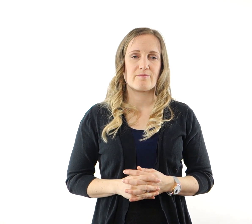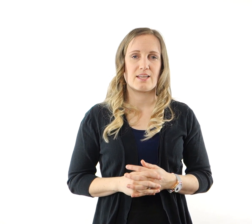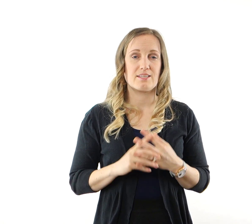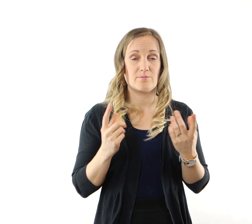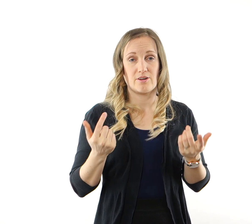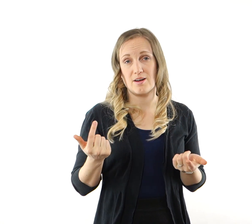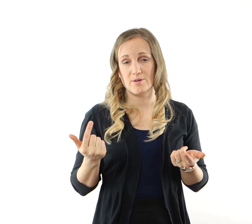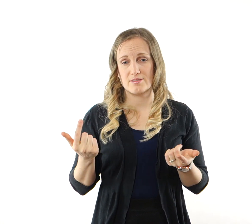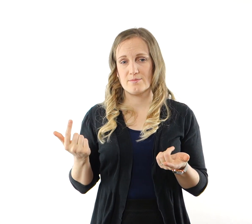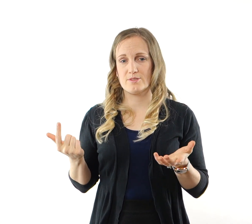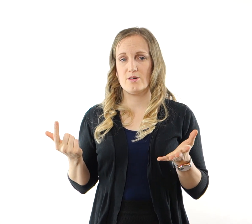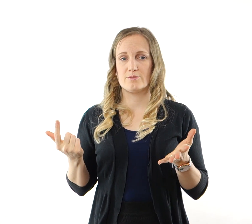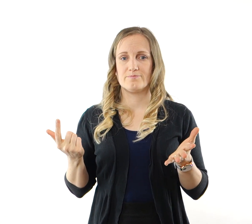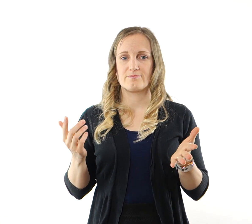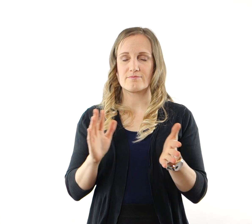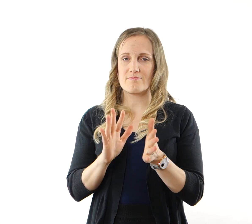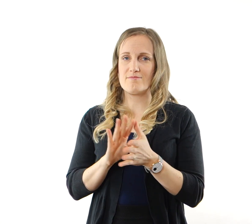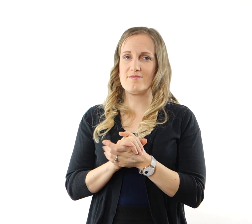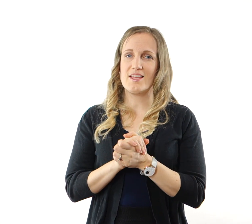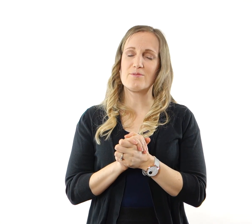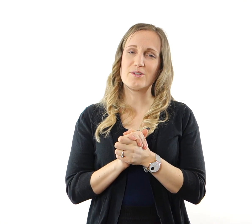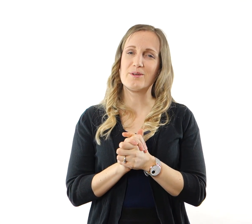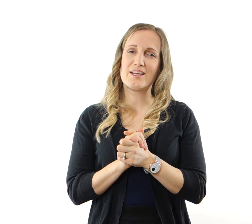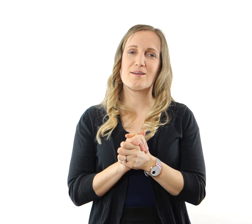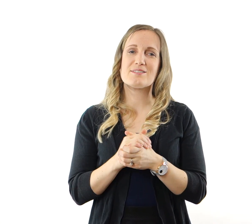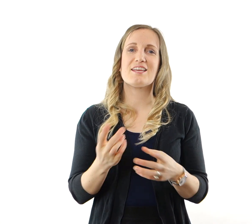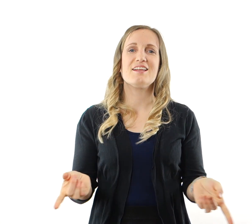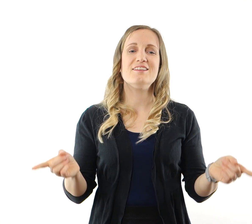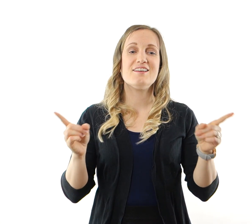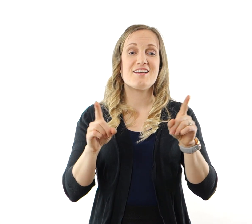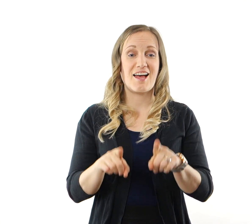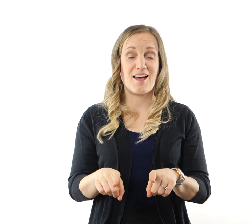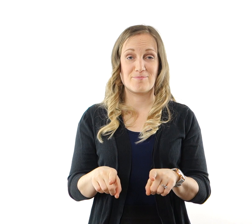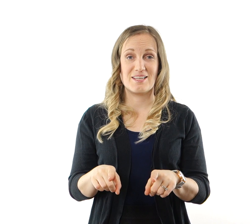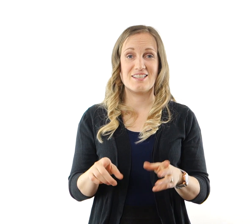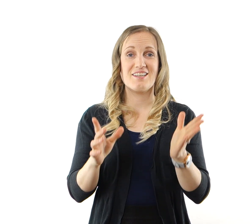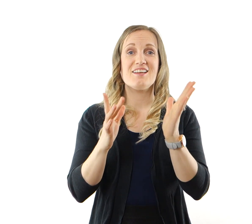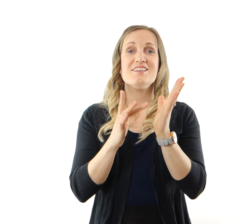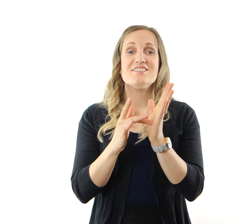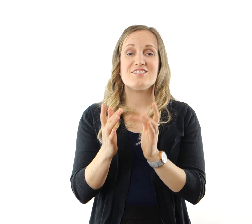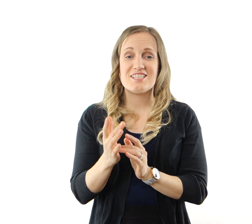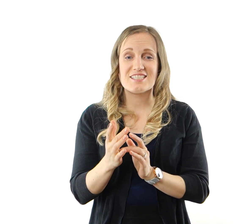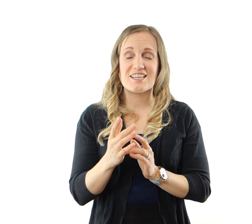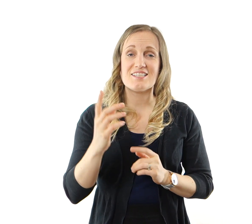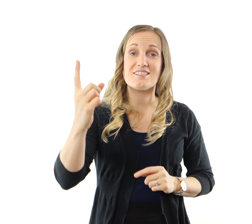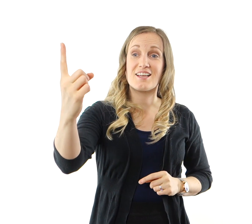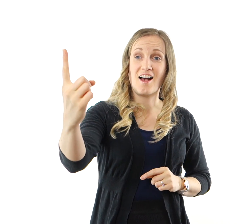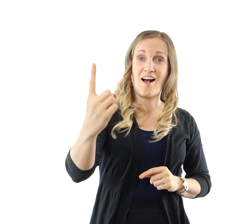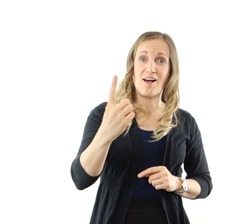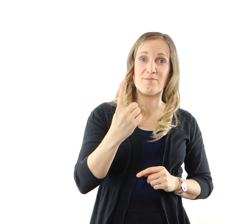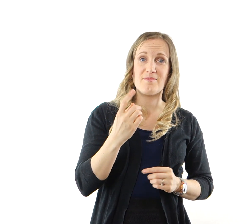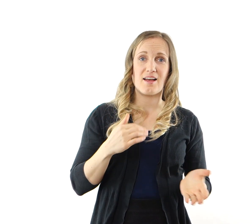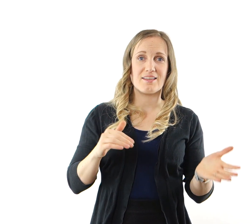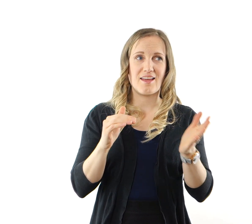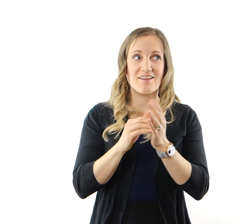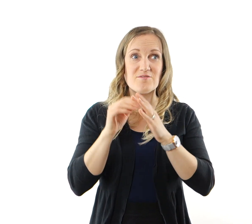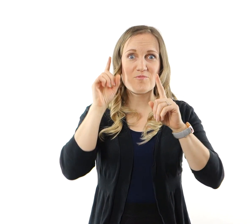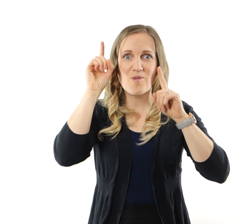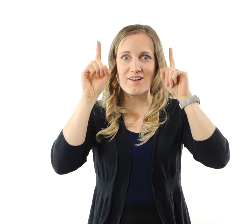and keeping your eyebrows up. So I wonder when he comes again, happen, Jesus, come again,